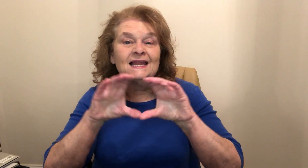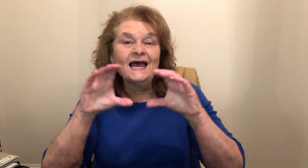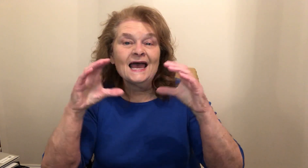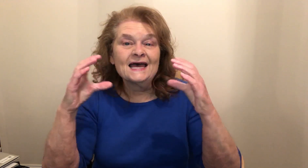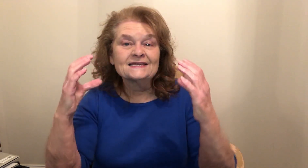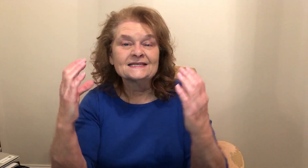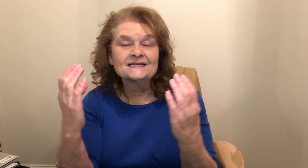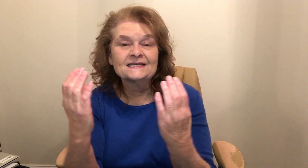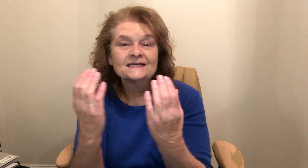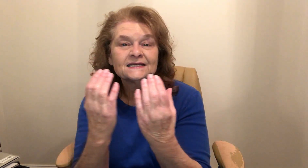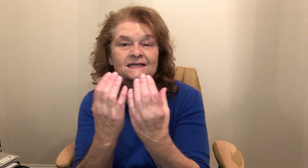class